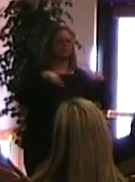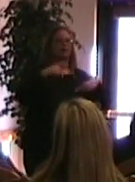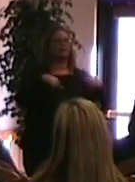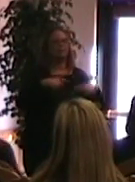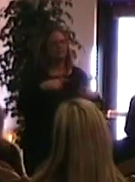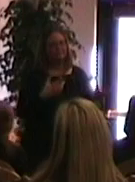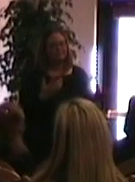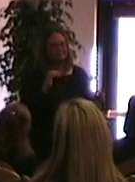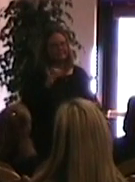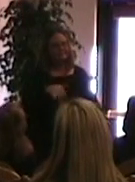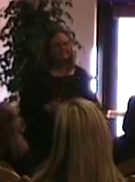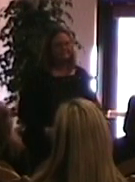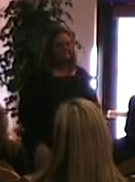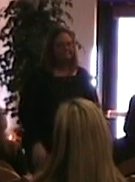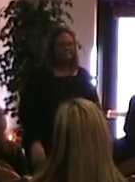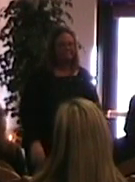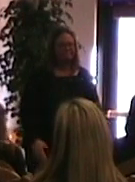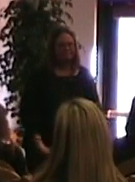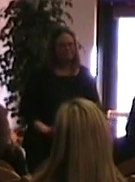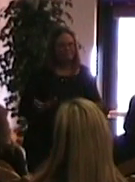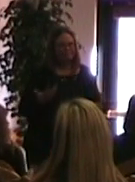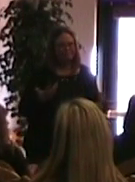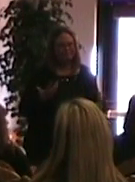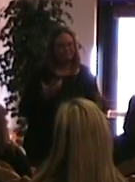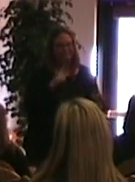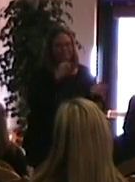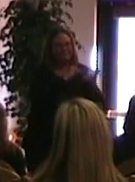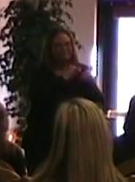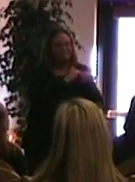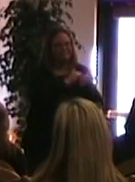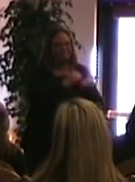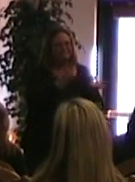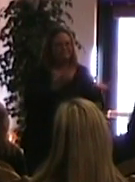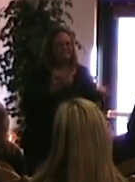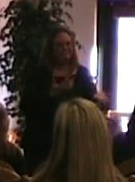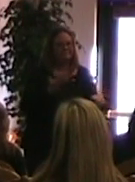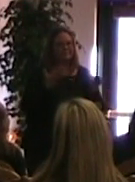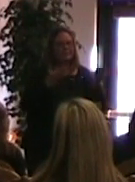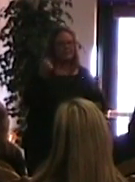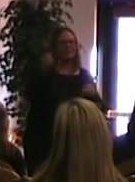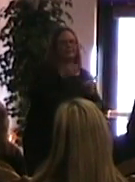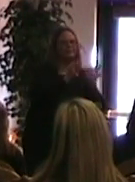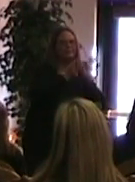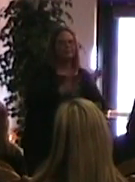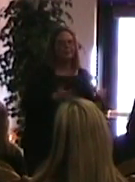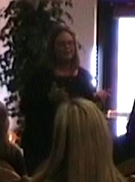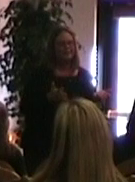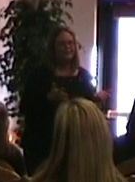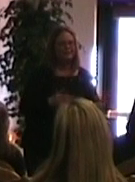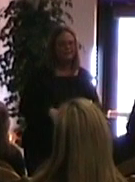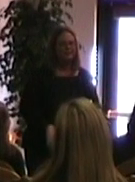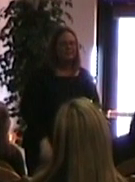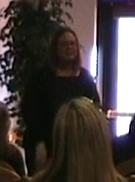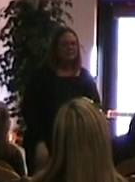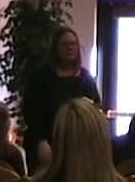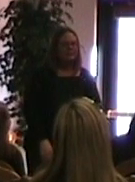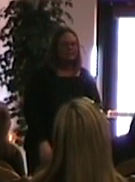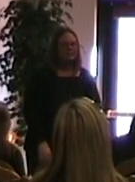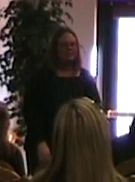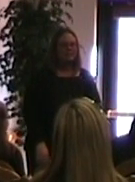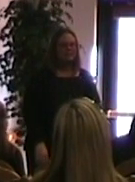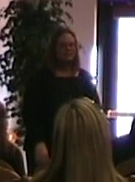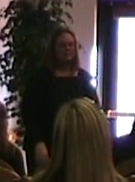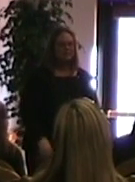how many of those we're going to have? So probably we're going to have an interpreter involved. And this may very well happen, especially if we're working in the